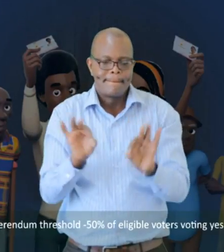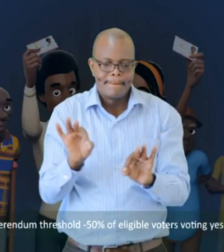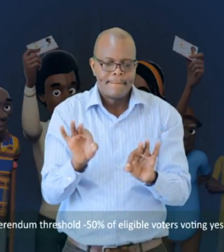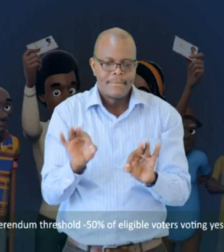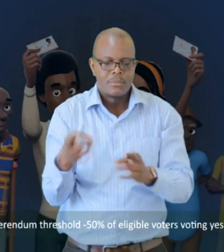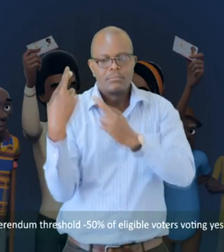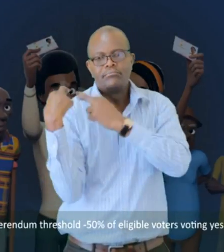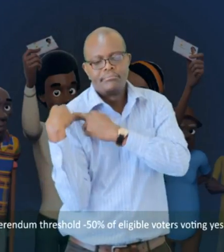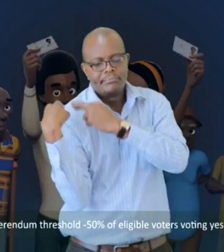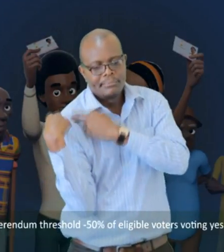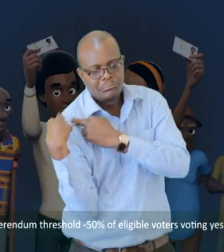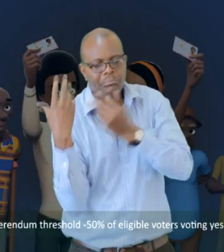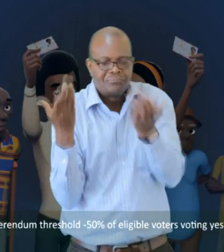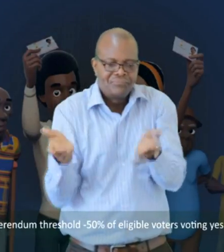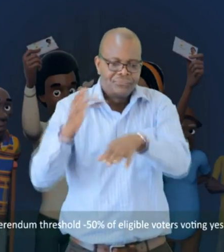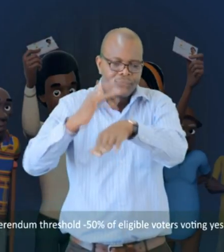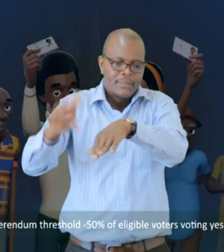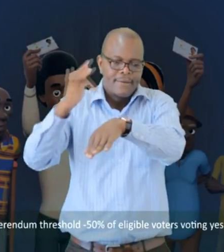50% of eligible voters voting yes.